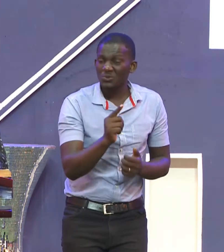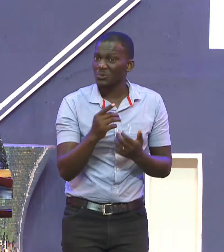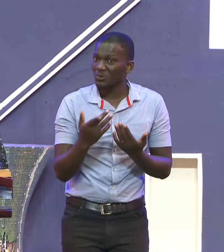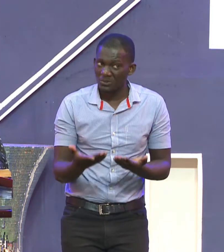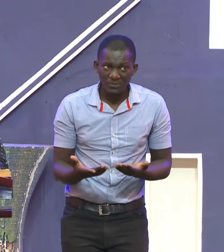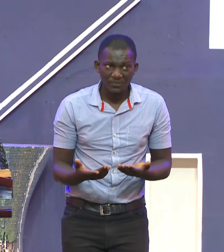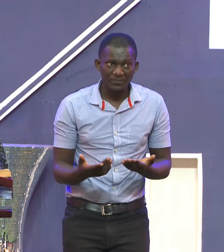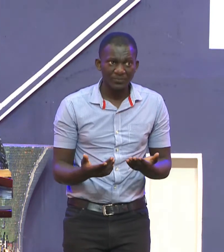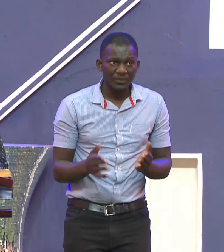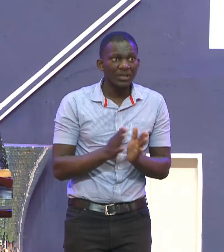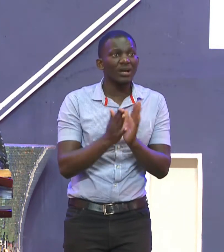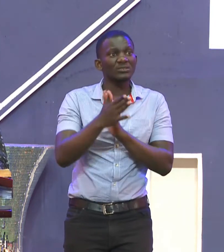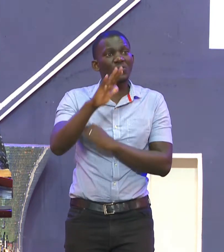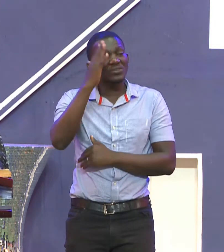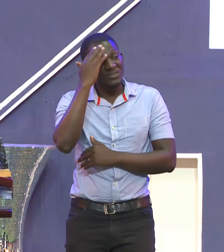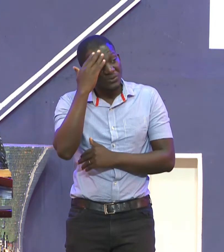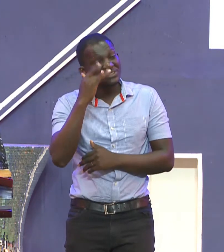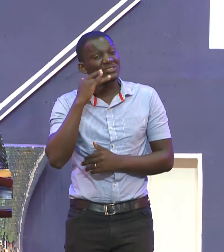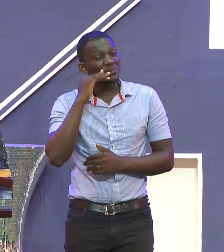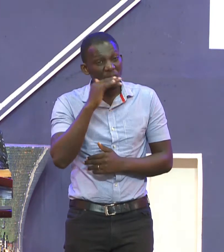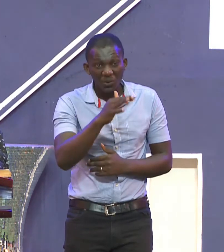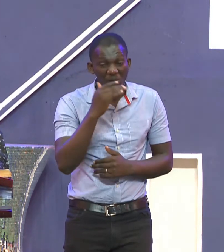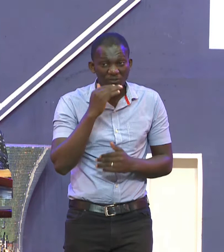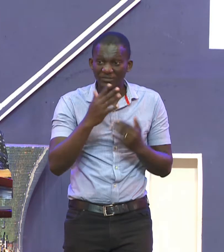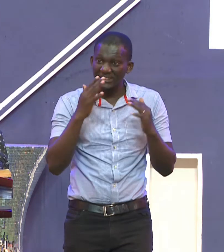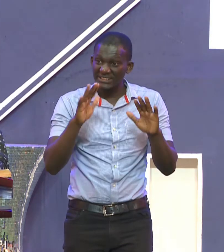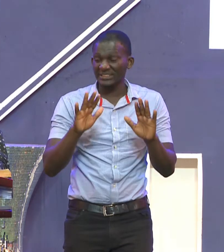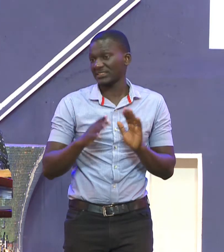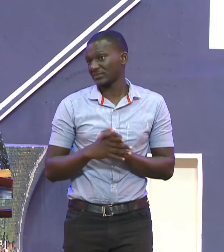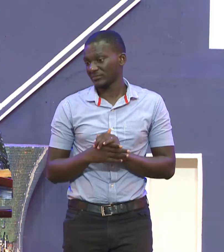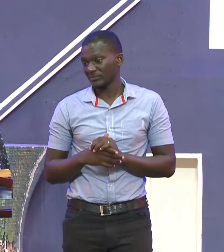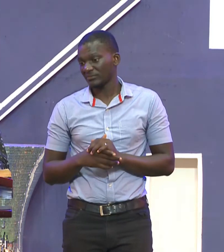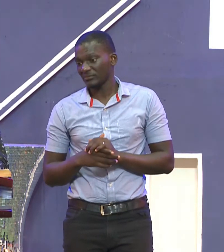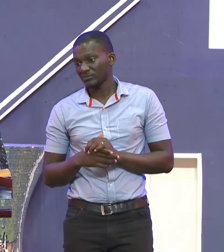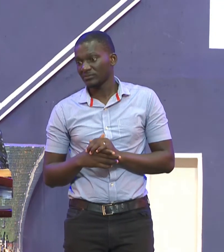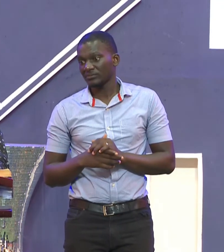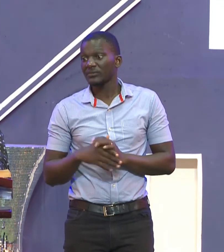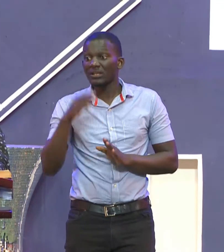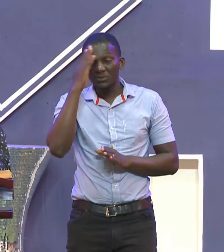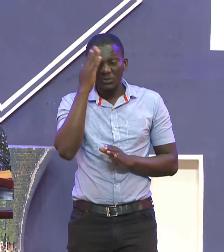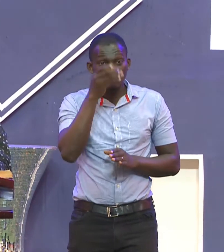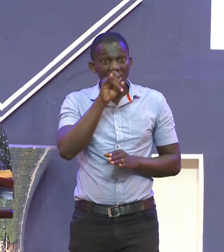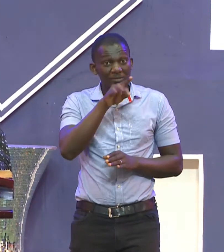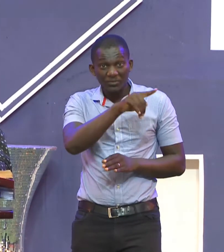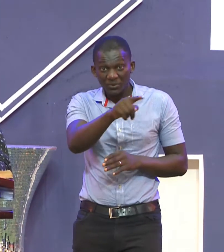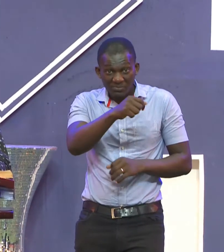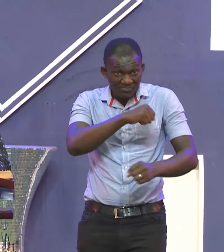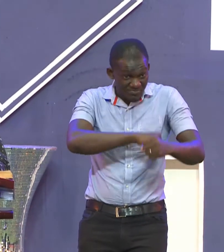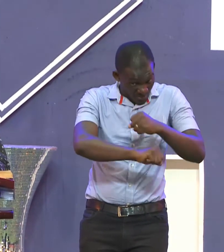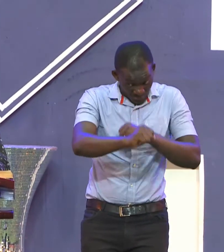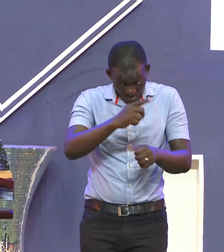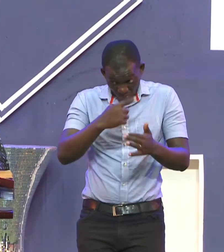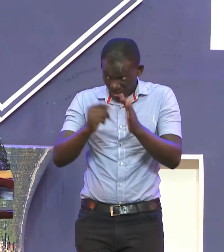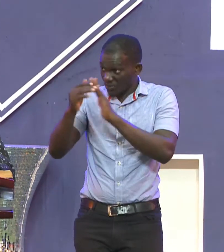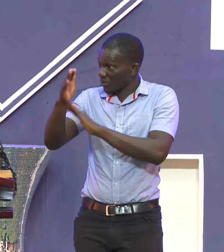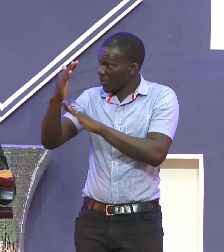with you, era yamanyi yayogedde, and the Lord knows that he spoke to you, nga amanyi sengoba otese mu nkola kyakugambye, and he